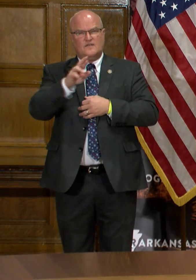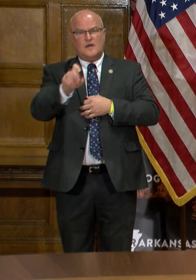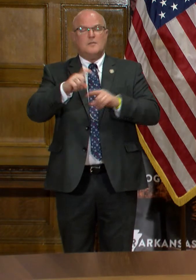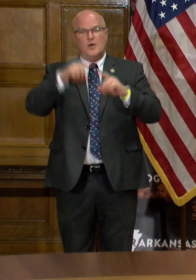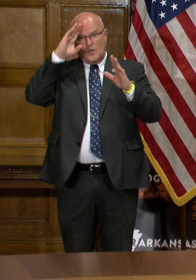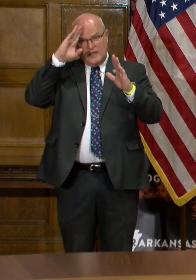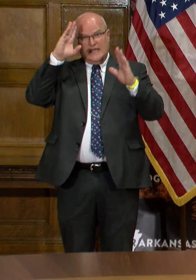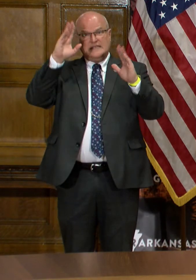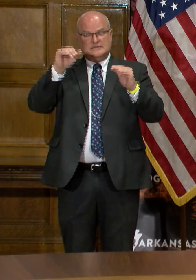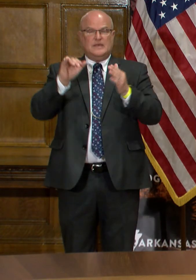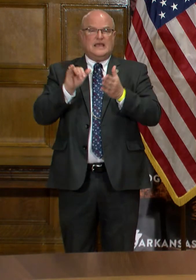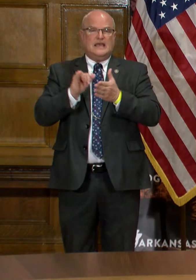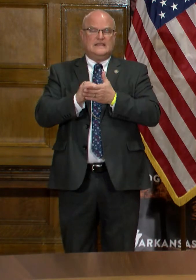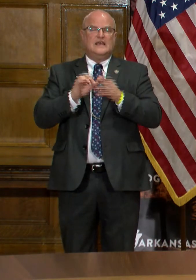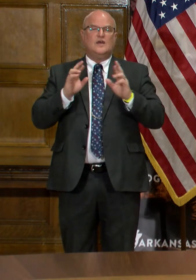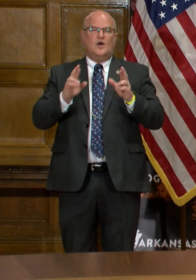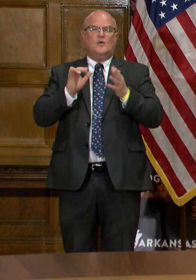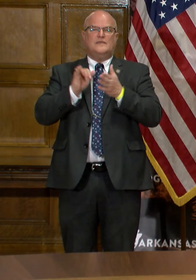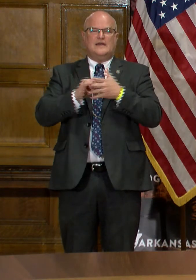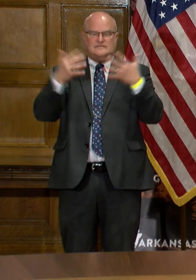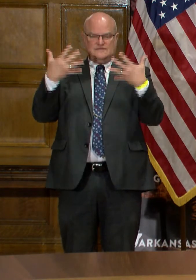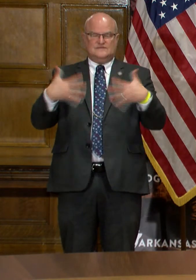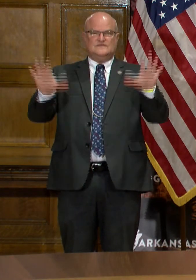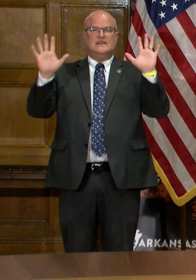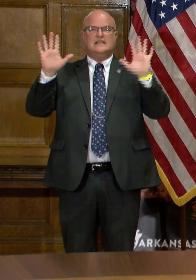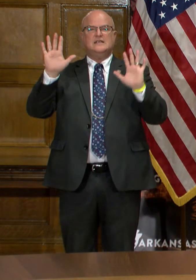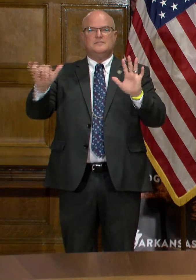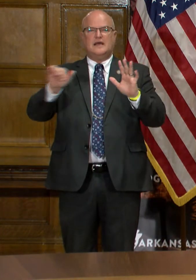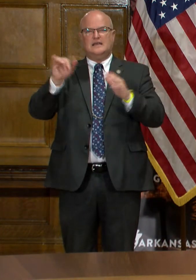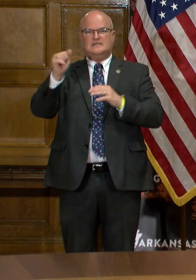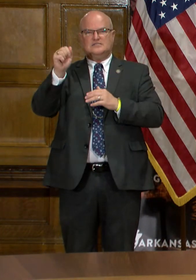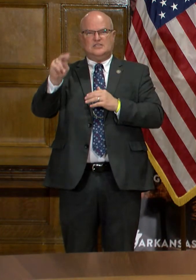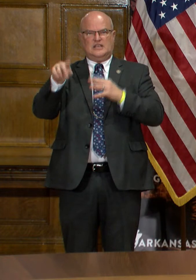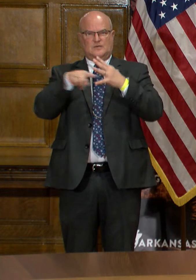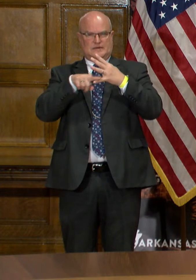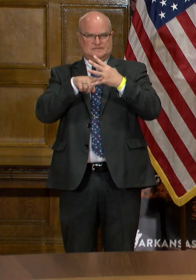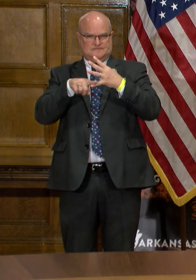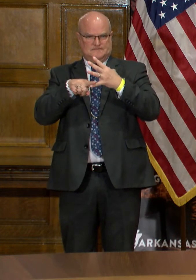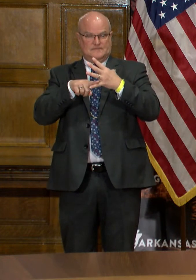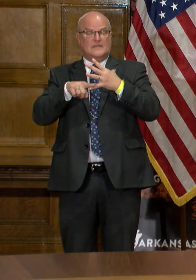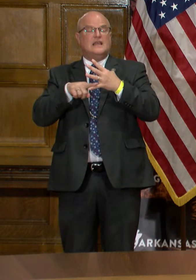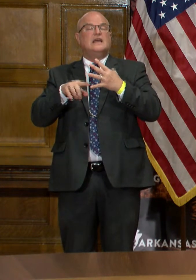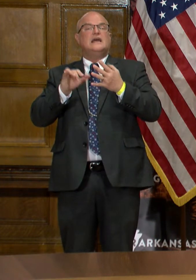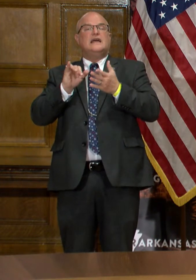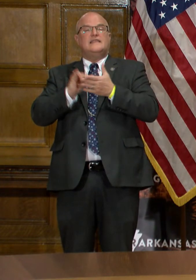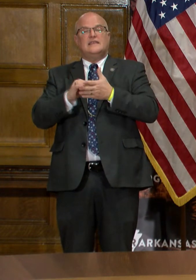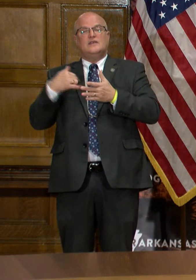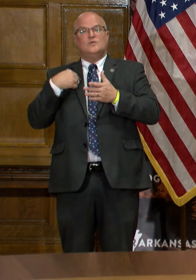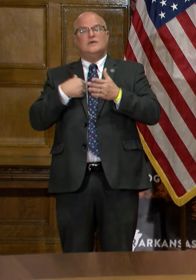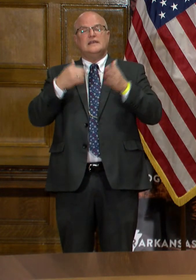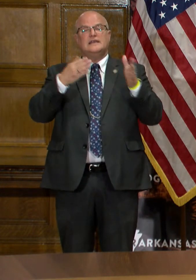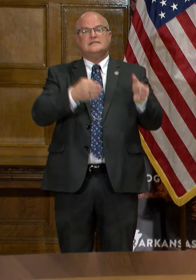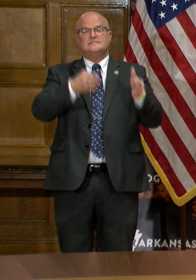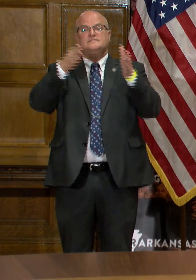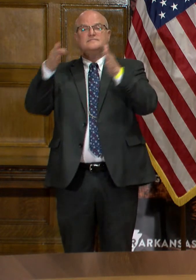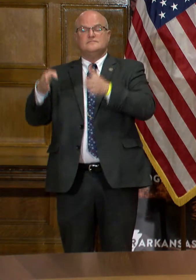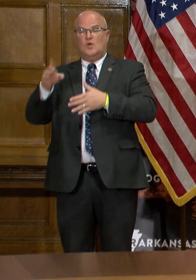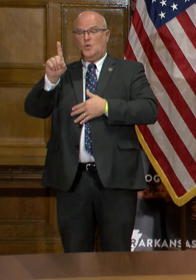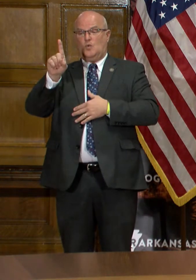we expect and hope that that will all be accomplished by the end of January. And that way we can move to